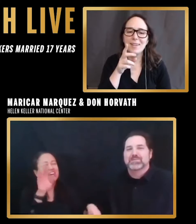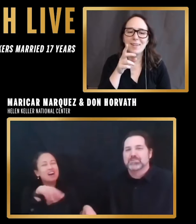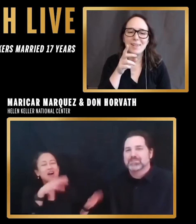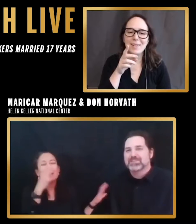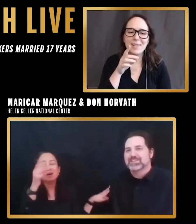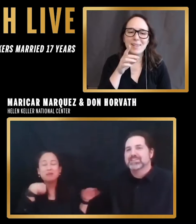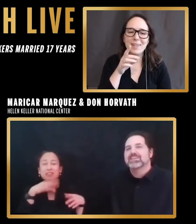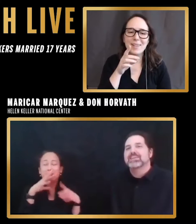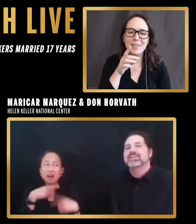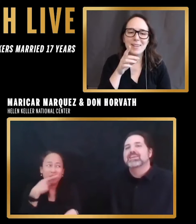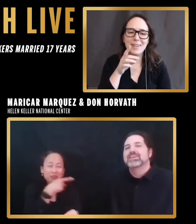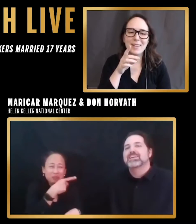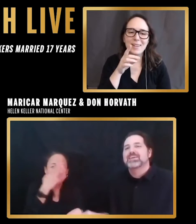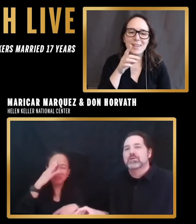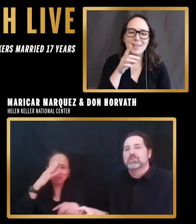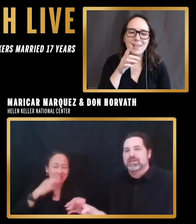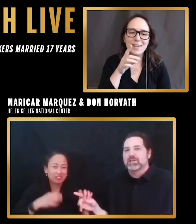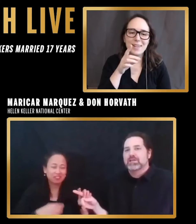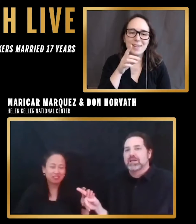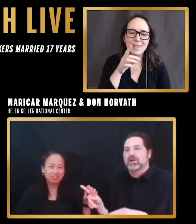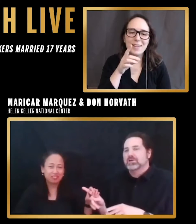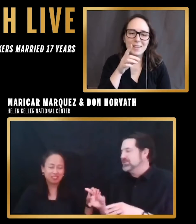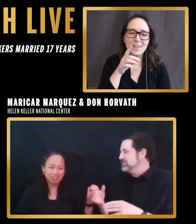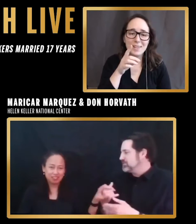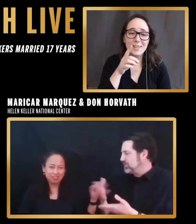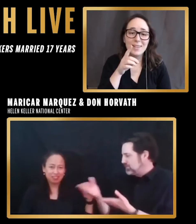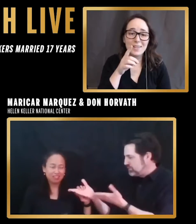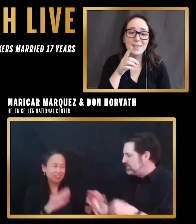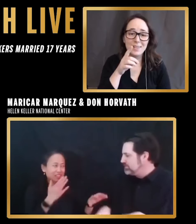that you were in the process of. Oh, sorry.